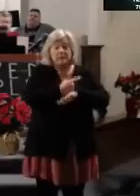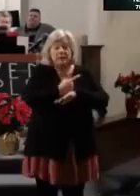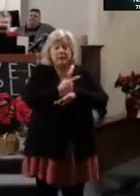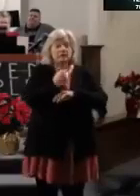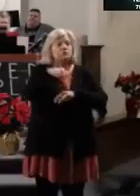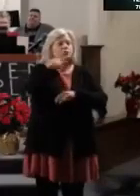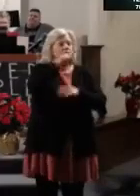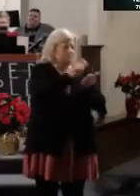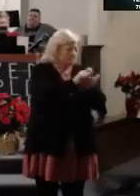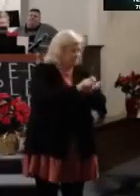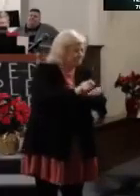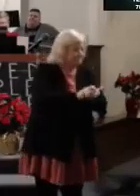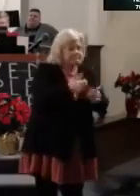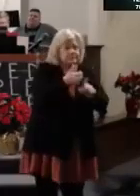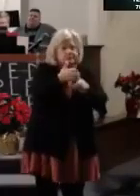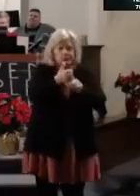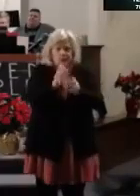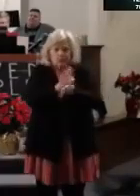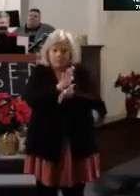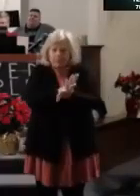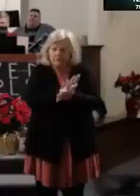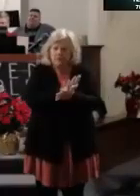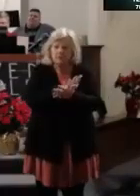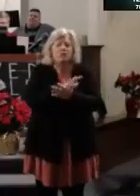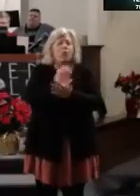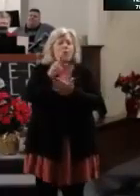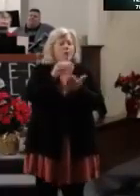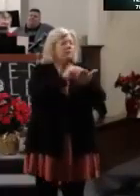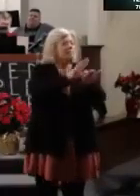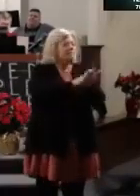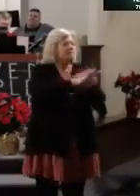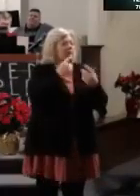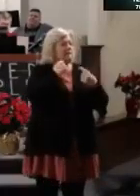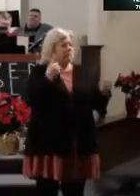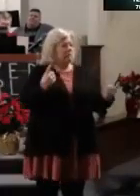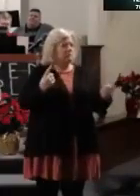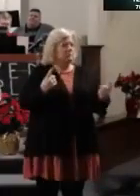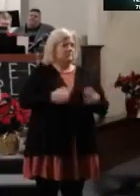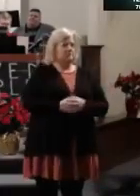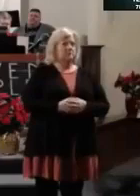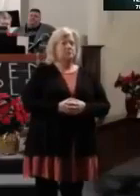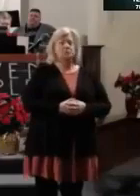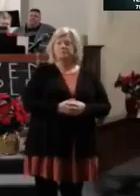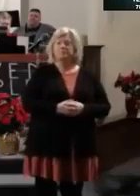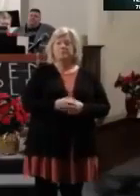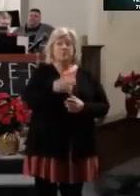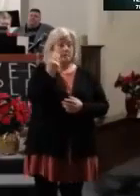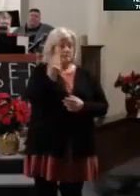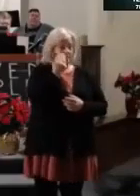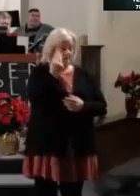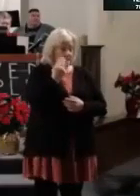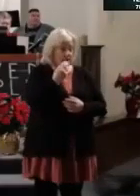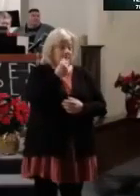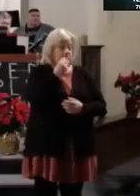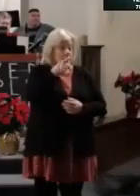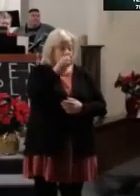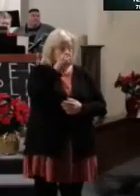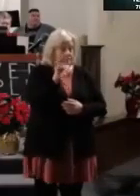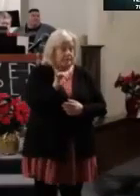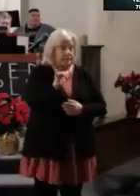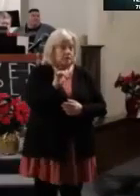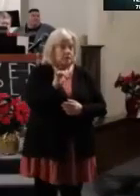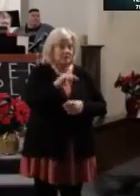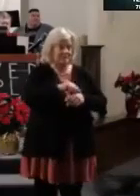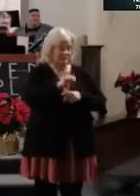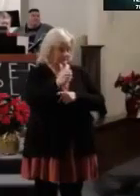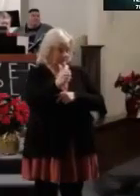take notes. I'm going to try and read my way through what I see up there. On Monday is our food pantry. It starts at 10